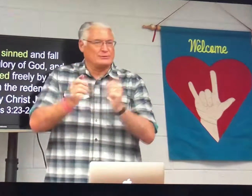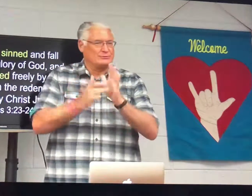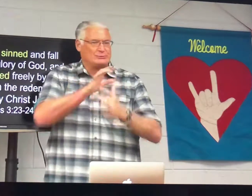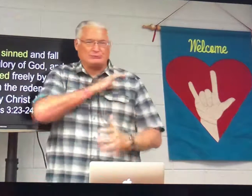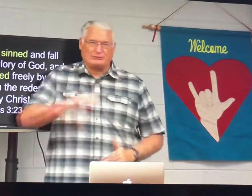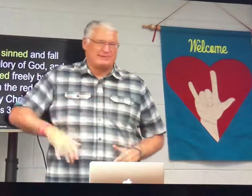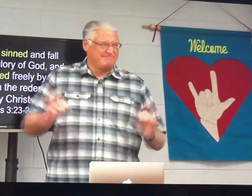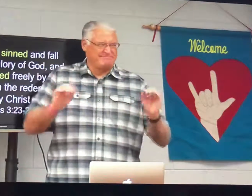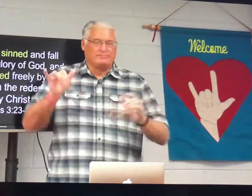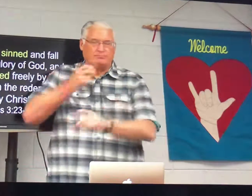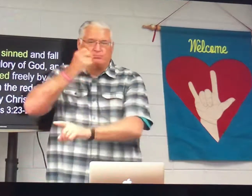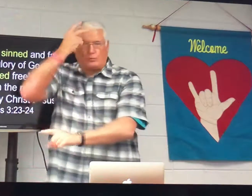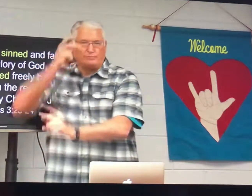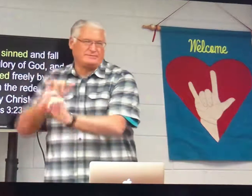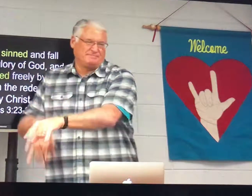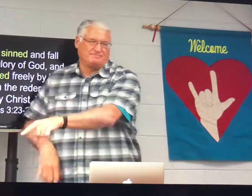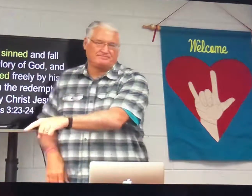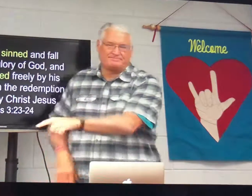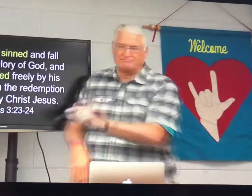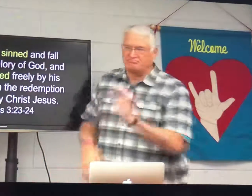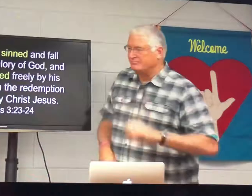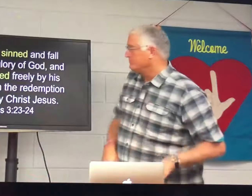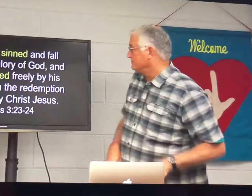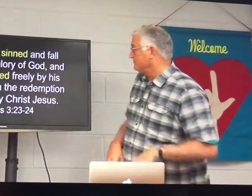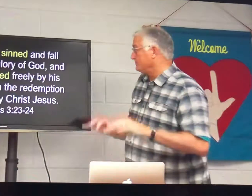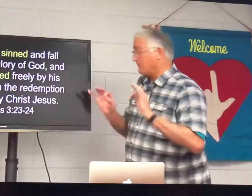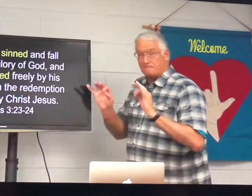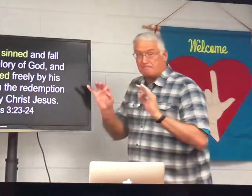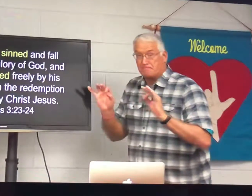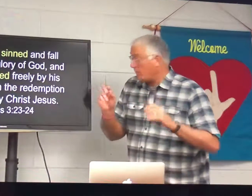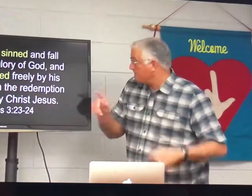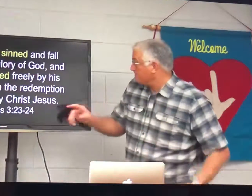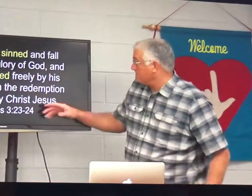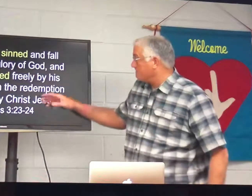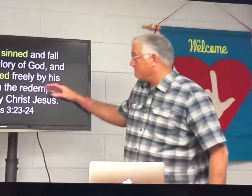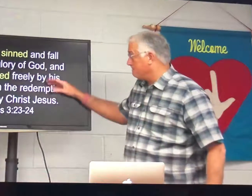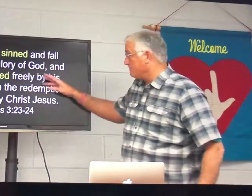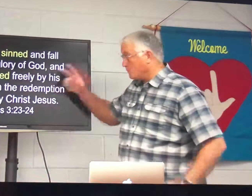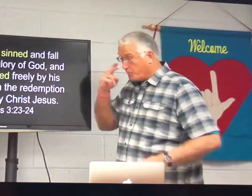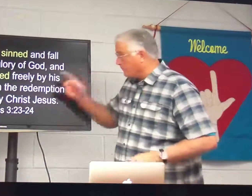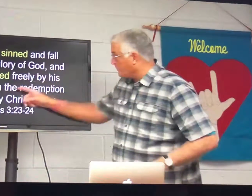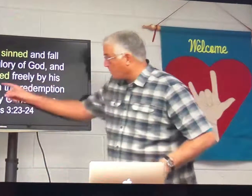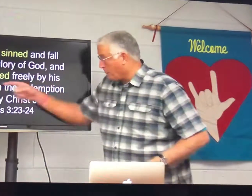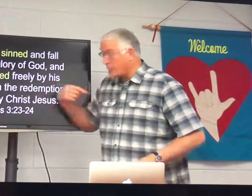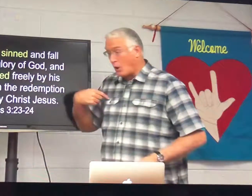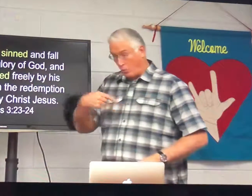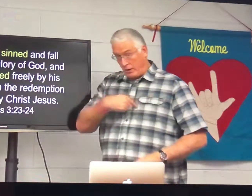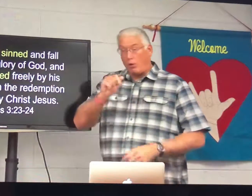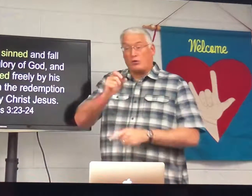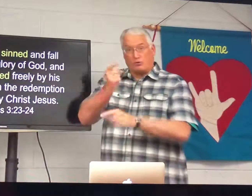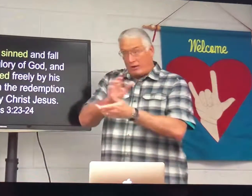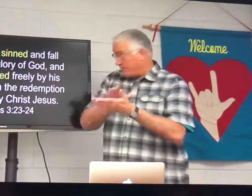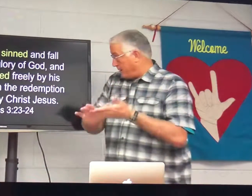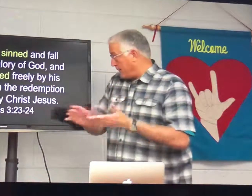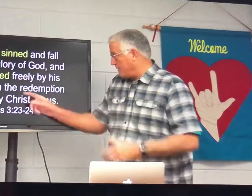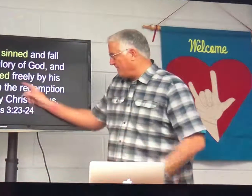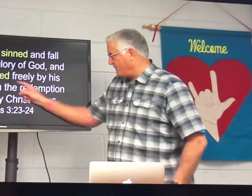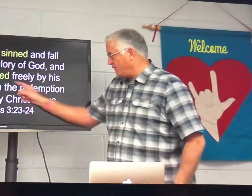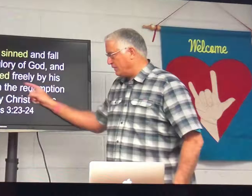the Tropicana triangle, and it hit the top of the fence and then bounced over. He is out